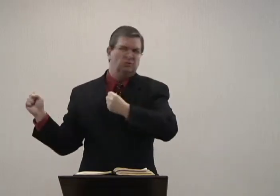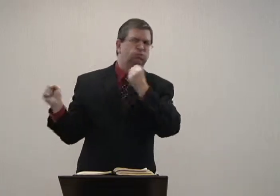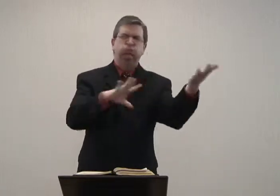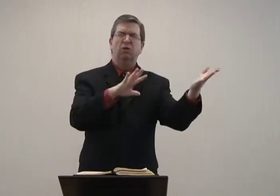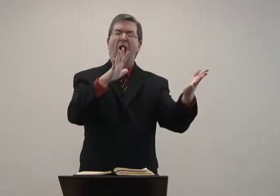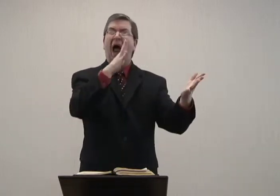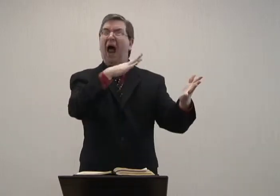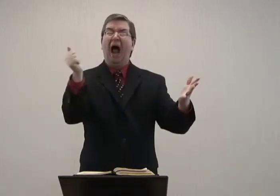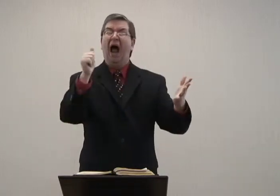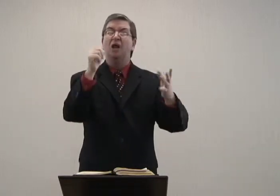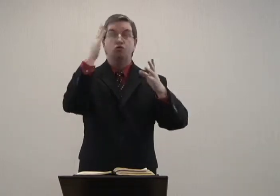Jesus saw it